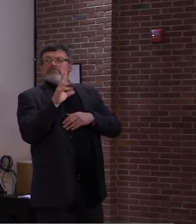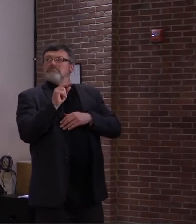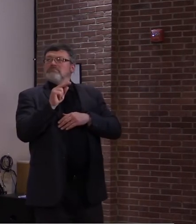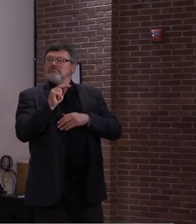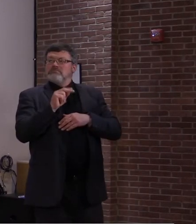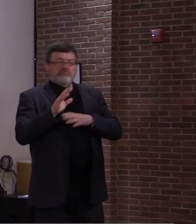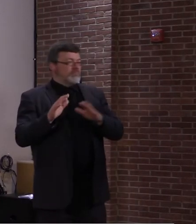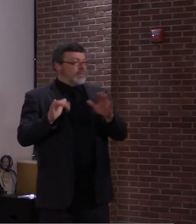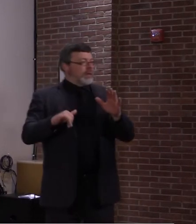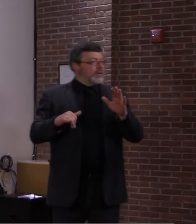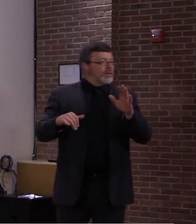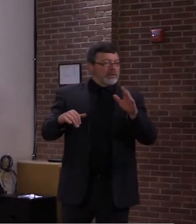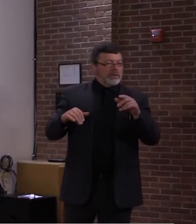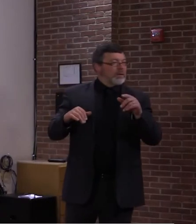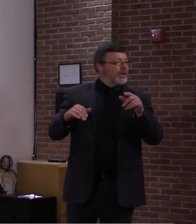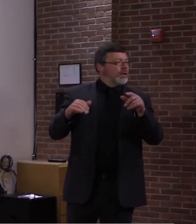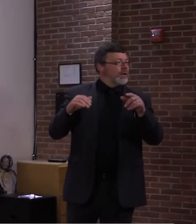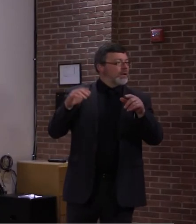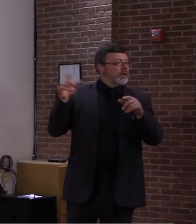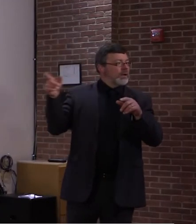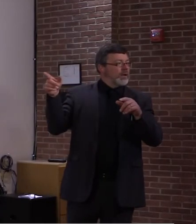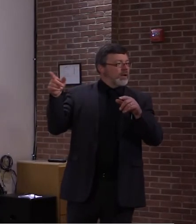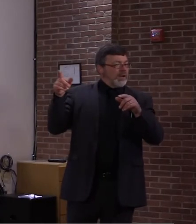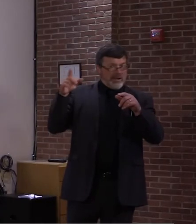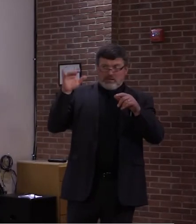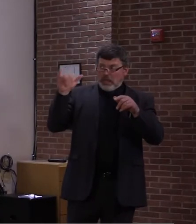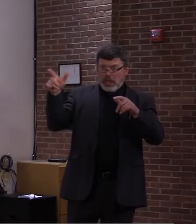Will you inform us when it is one?